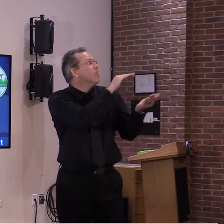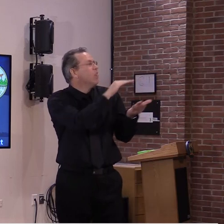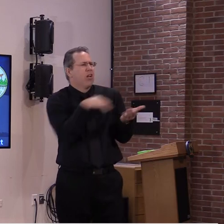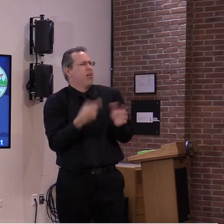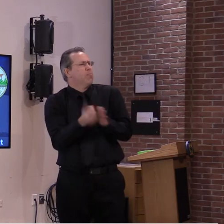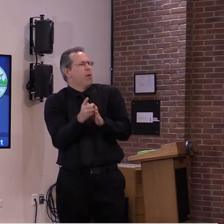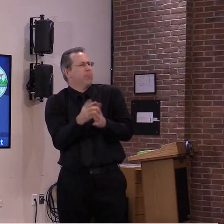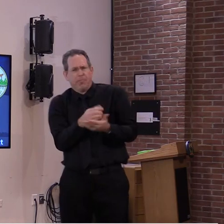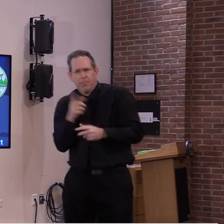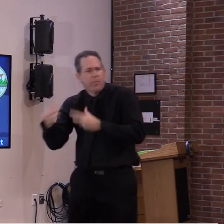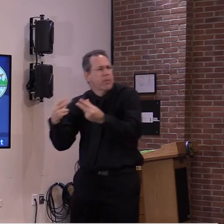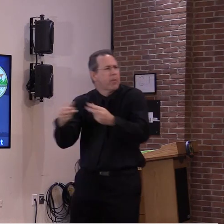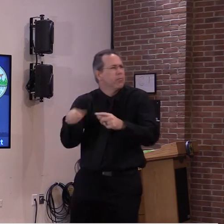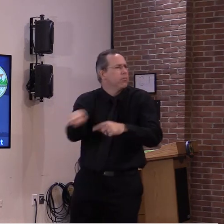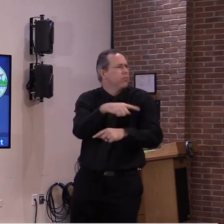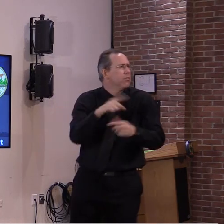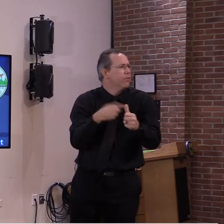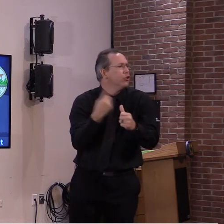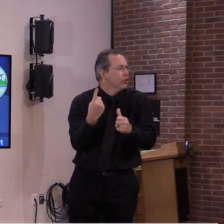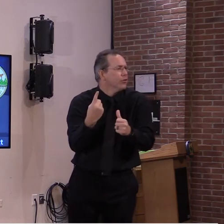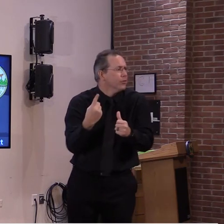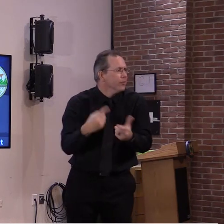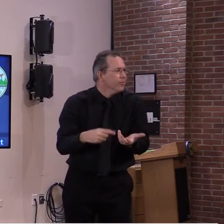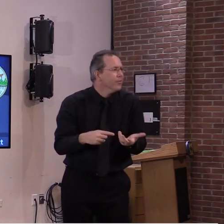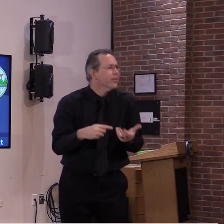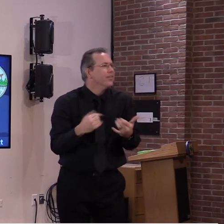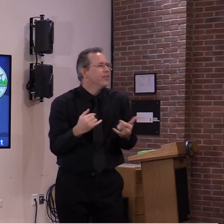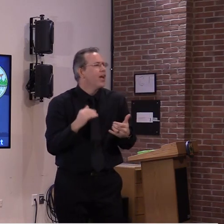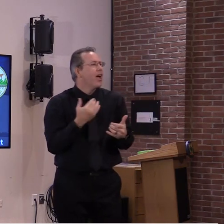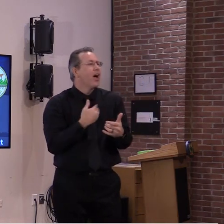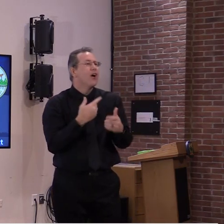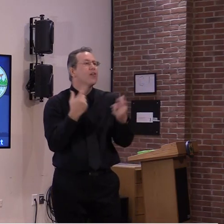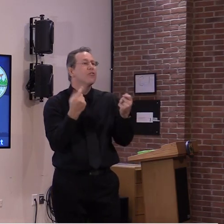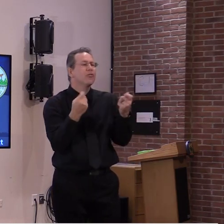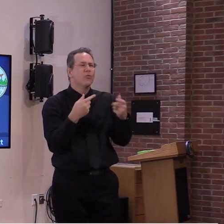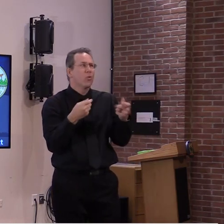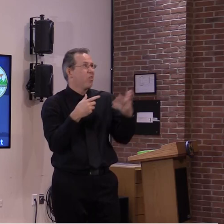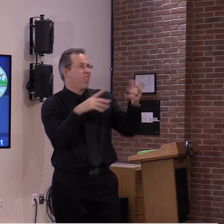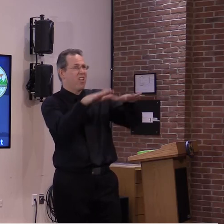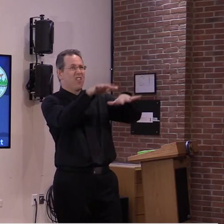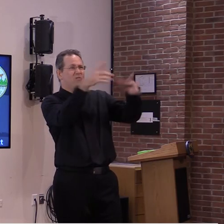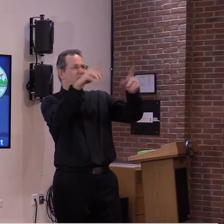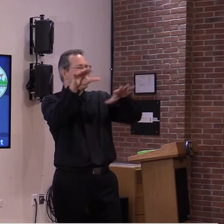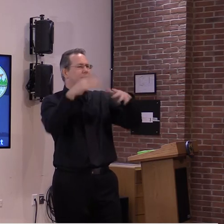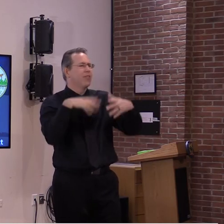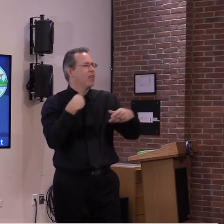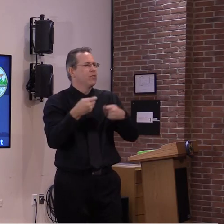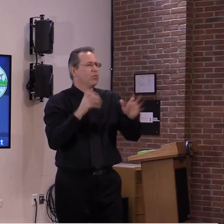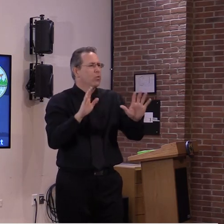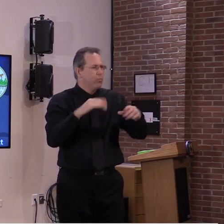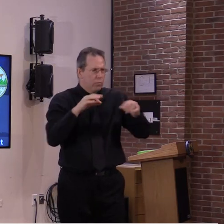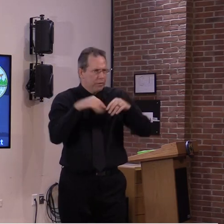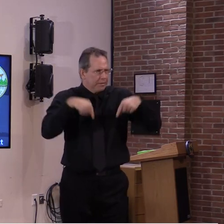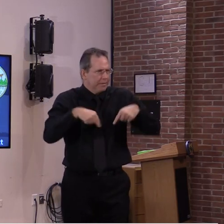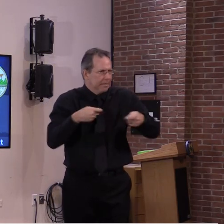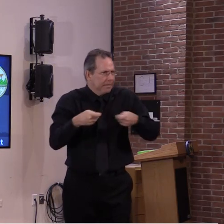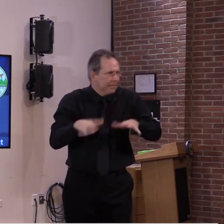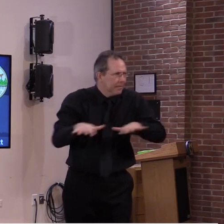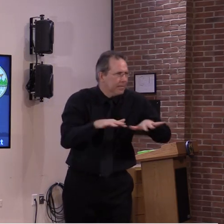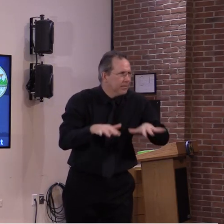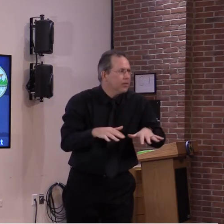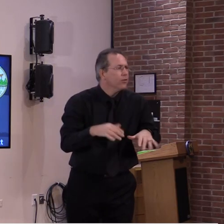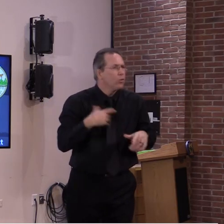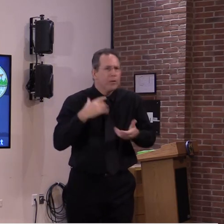bit out of our control, we thought, is the federal pharmacy partnership with the long-term care facility vaccine